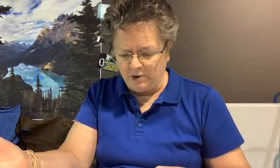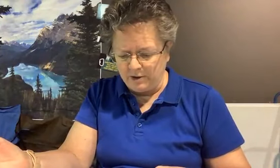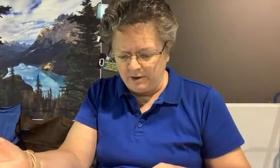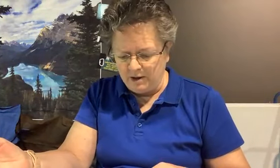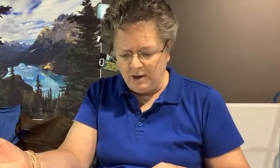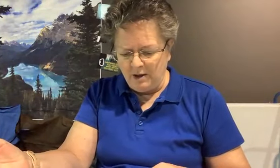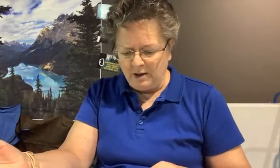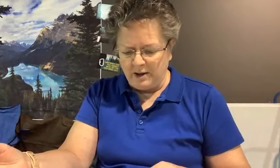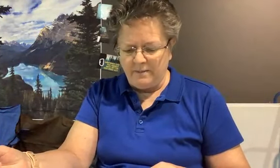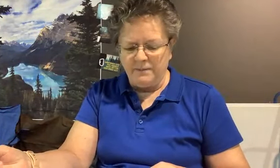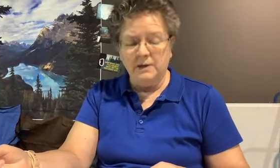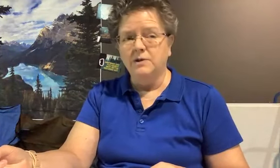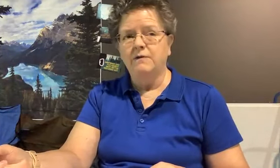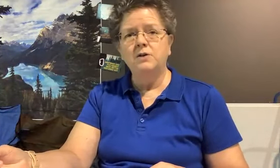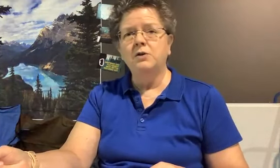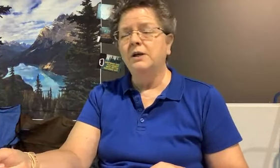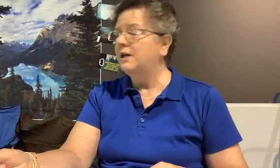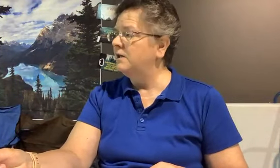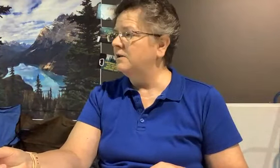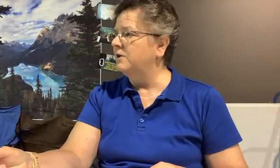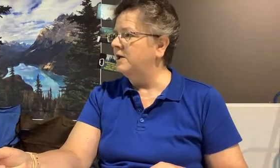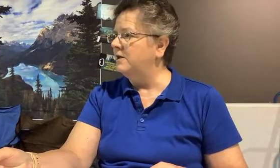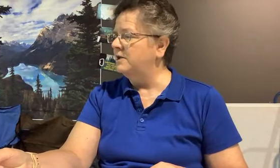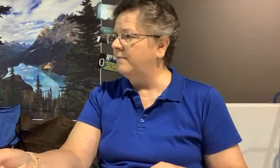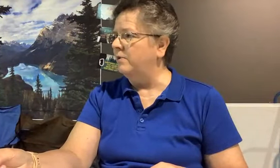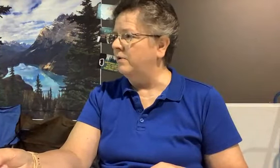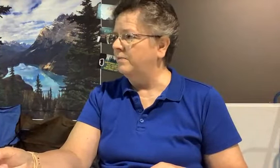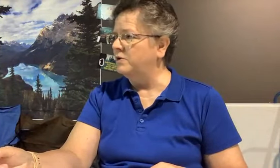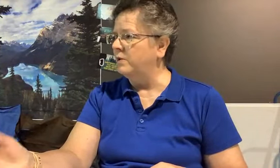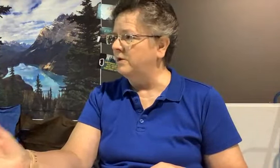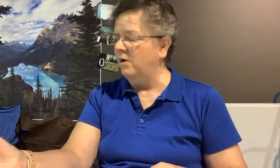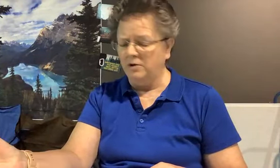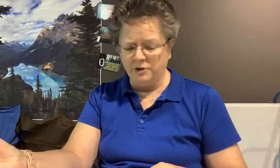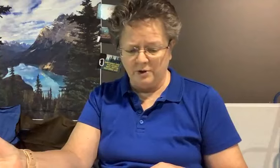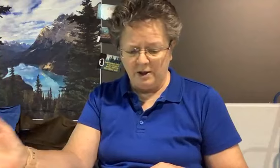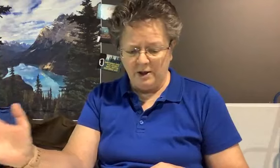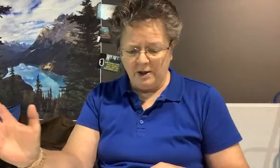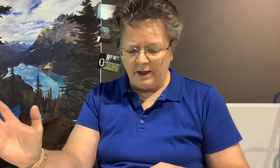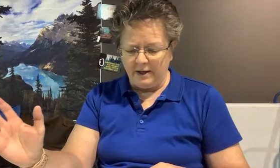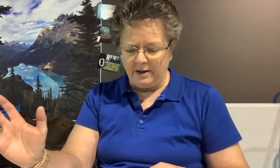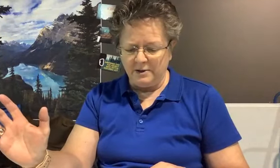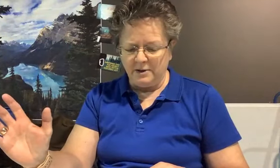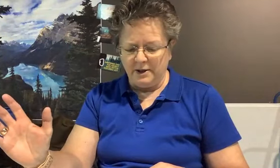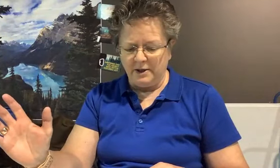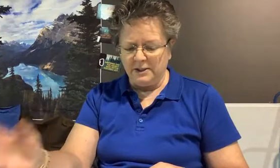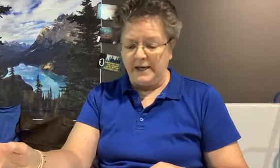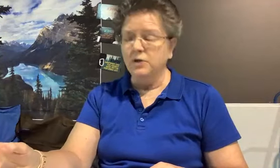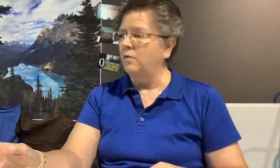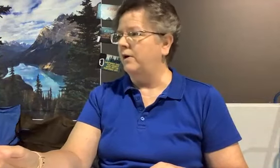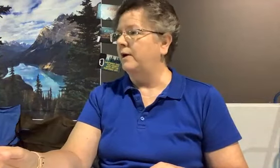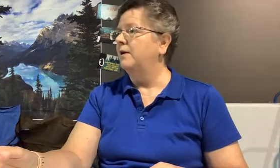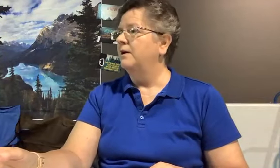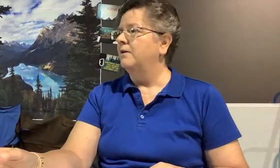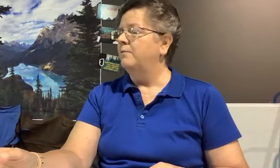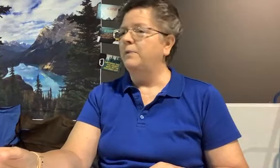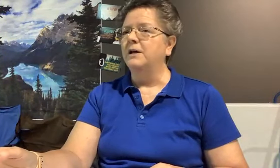person. He was eventually killed in the temple between the altar and the sanctuary